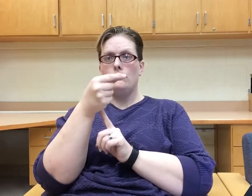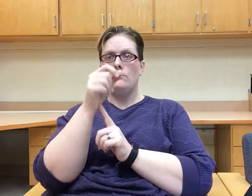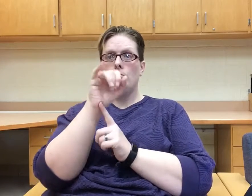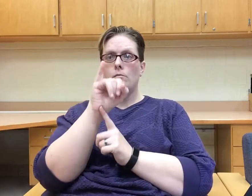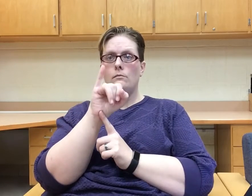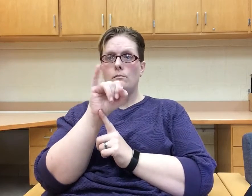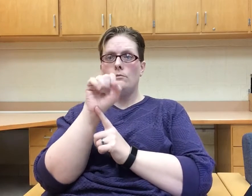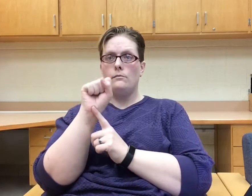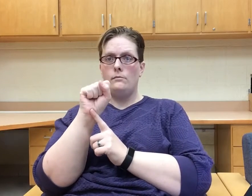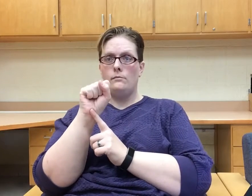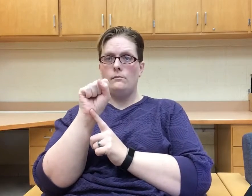GIS.